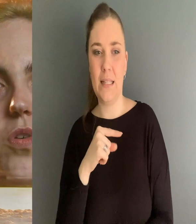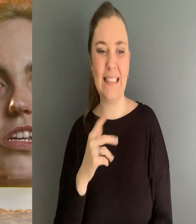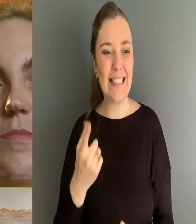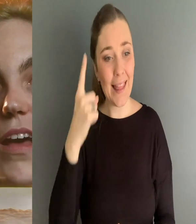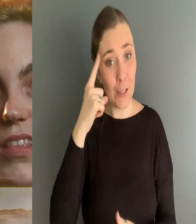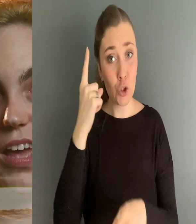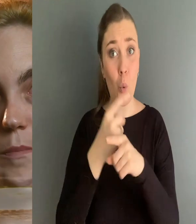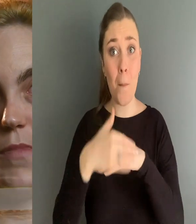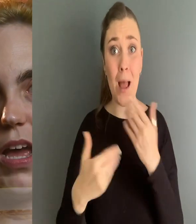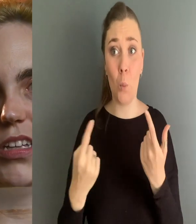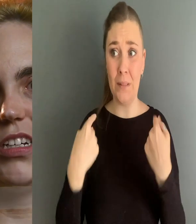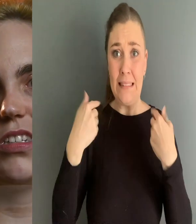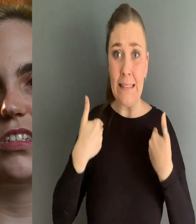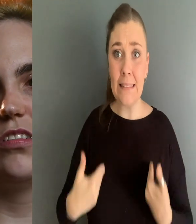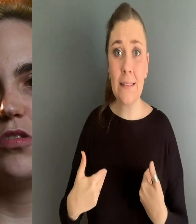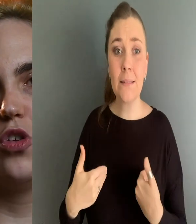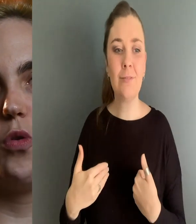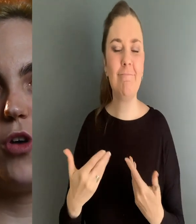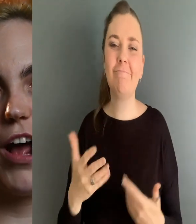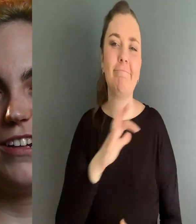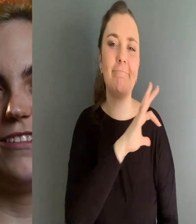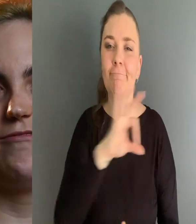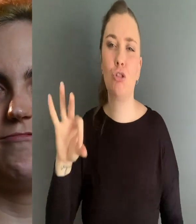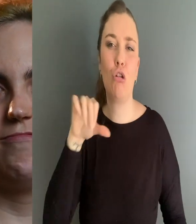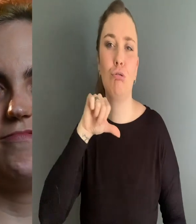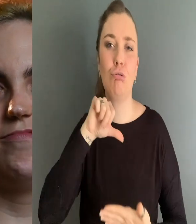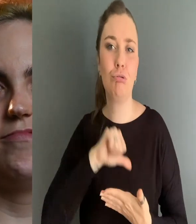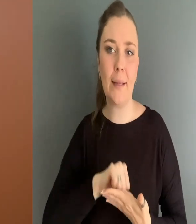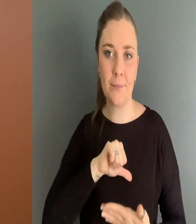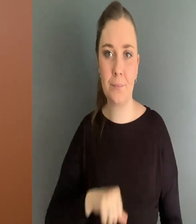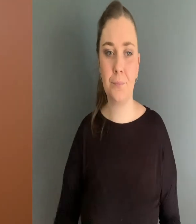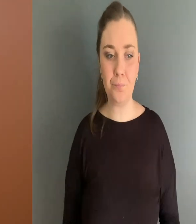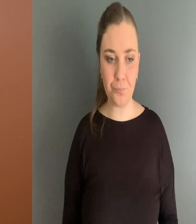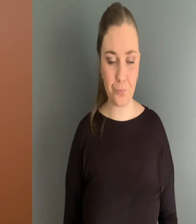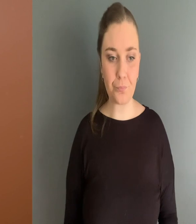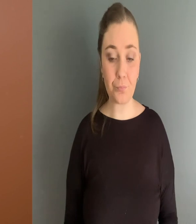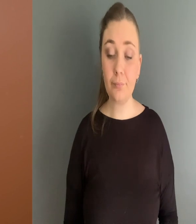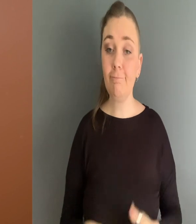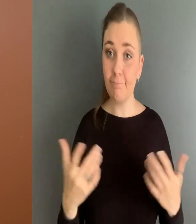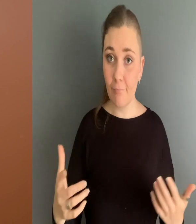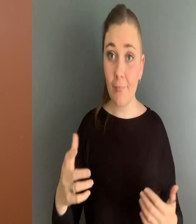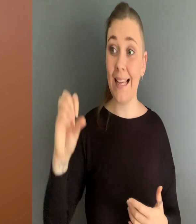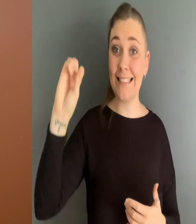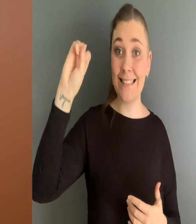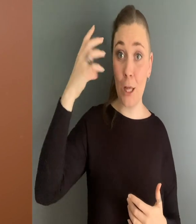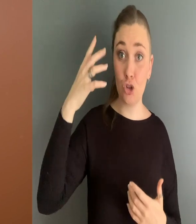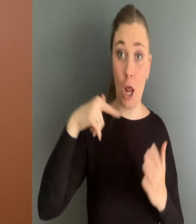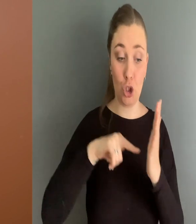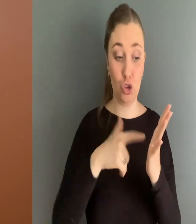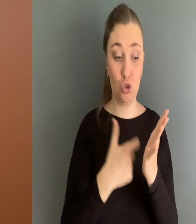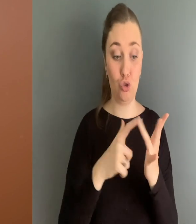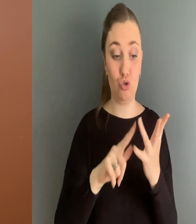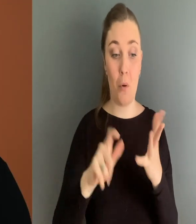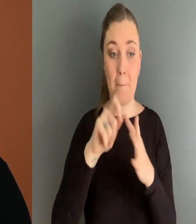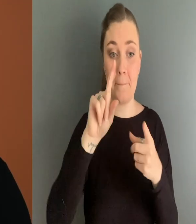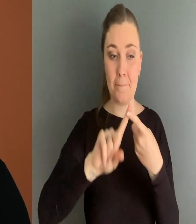you're talking about them and it's not right so sunshine troop is a